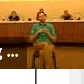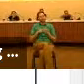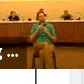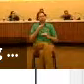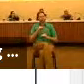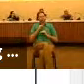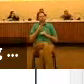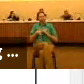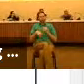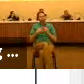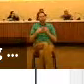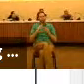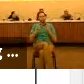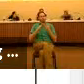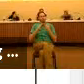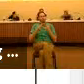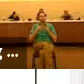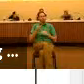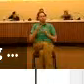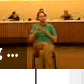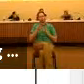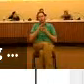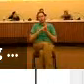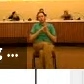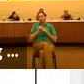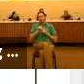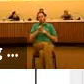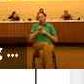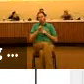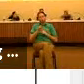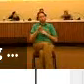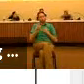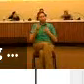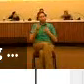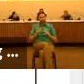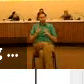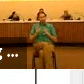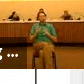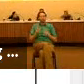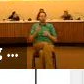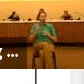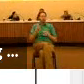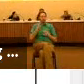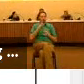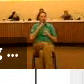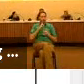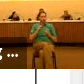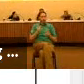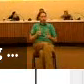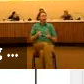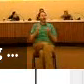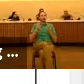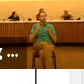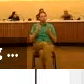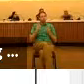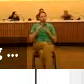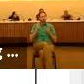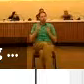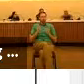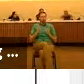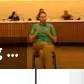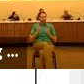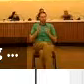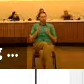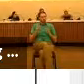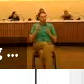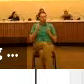all of the town code. And once they've done that, that determines the number of units